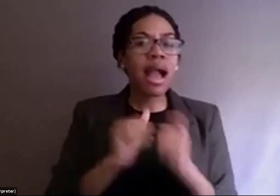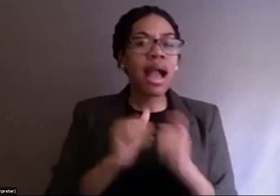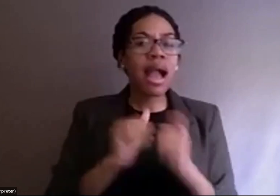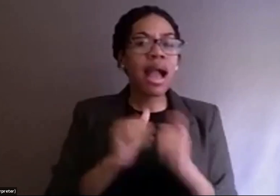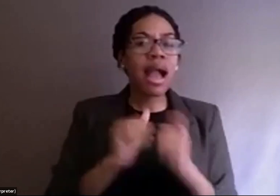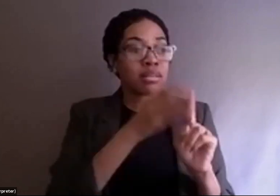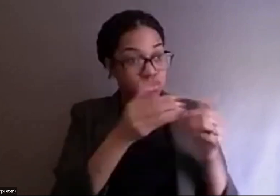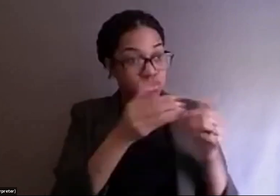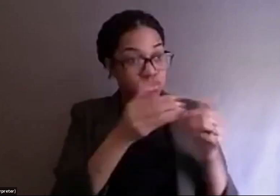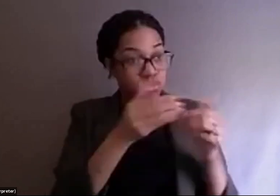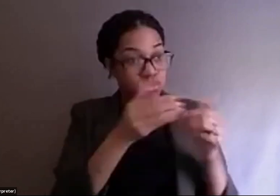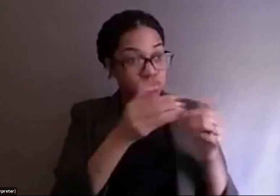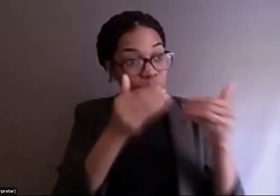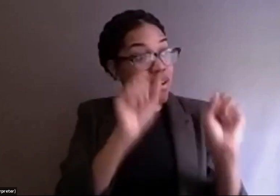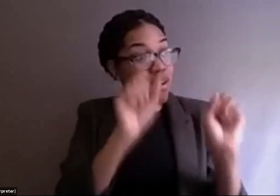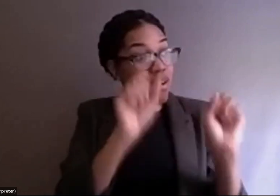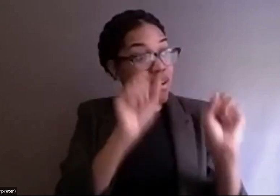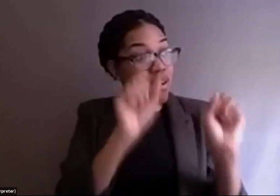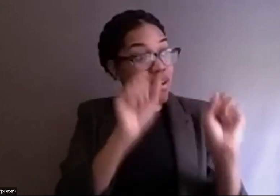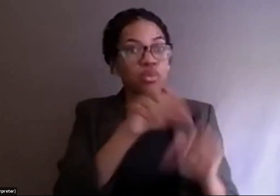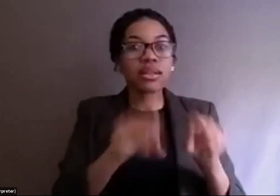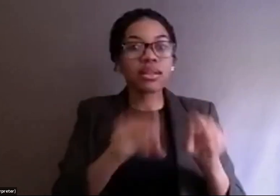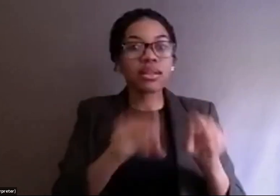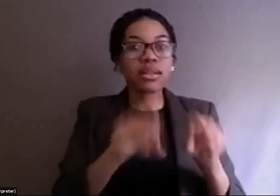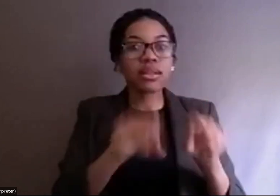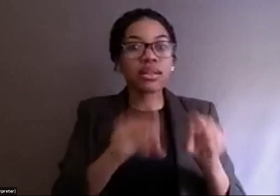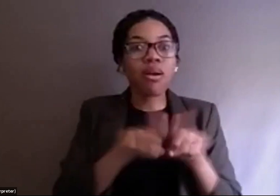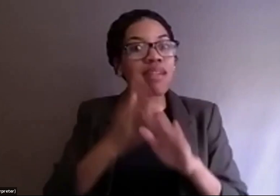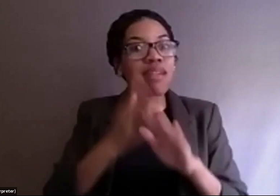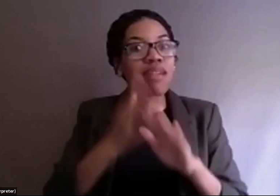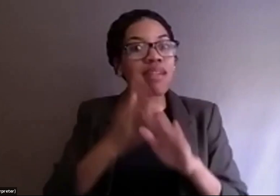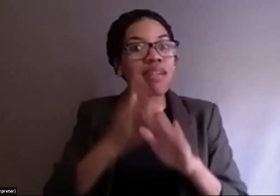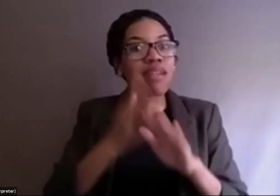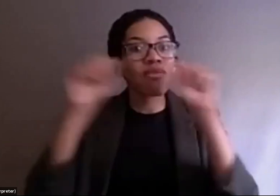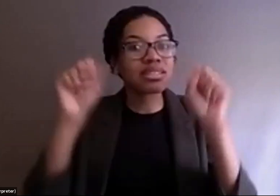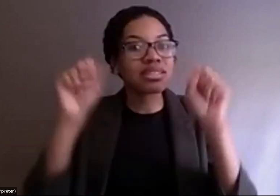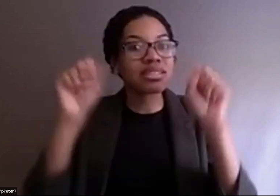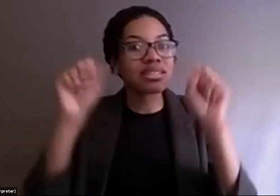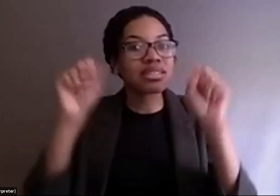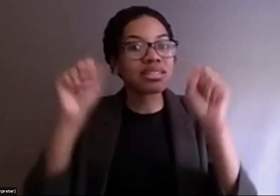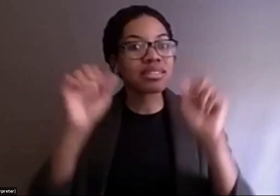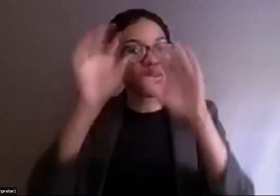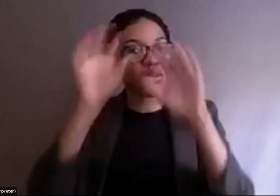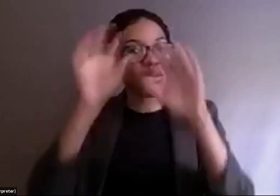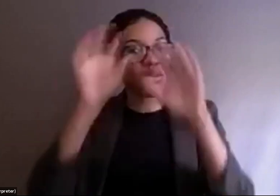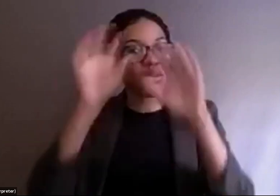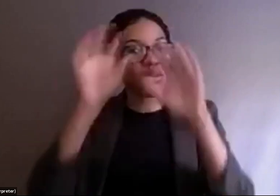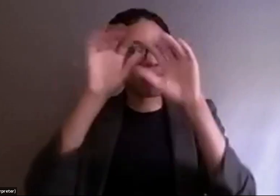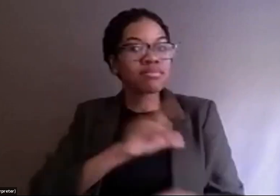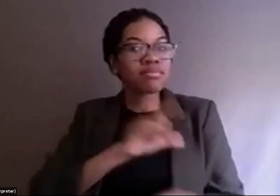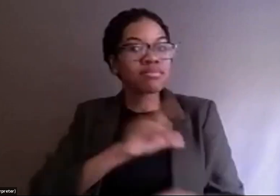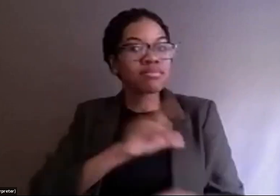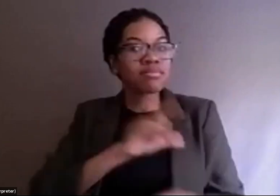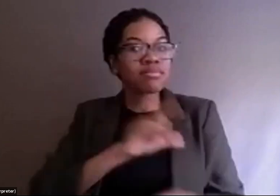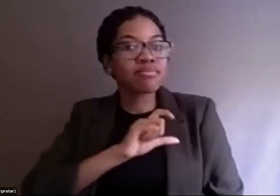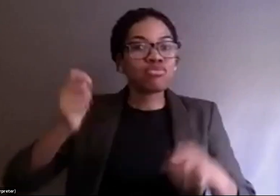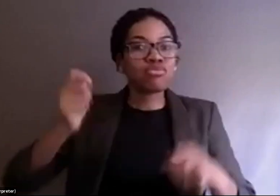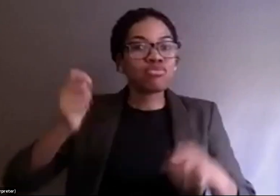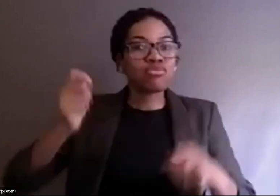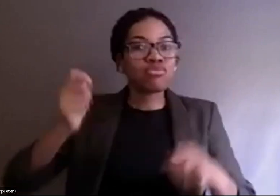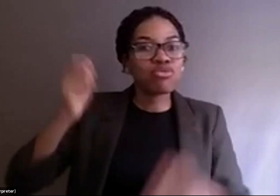the tax assessor, be the tax collector, be the probate judge, and so forth. So we decided,